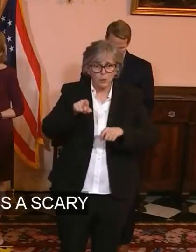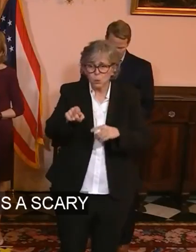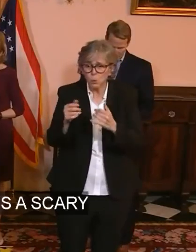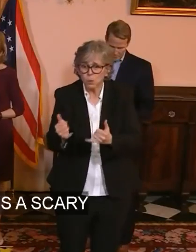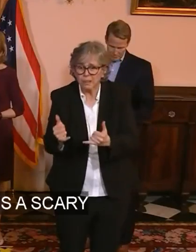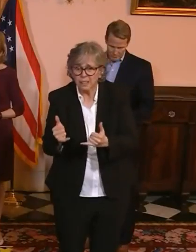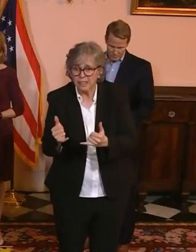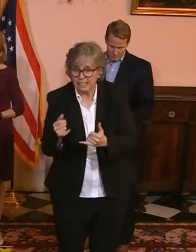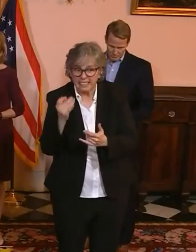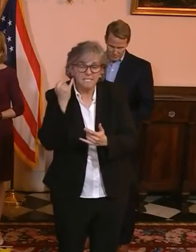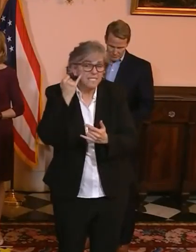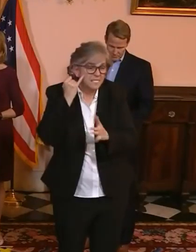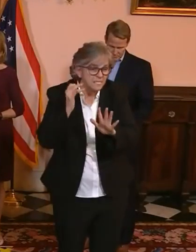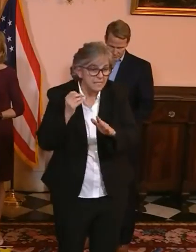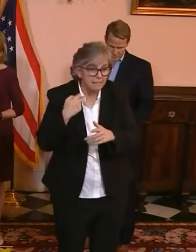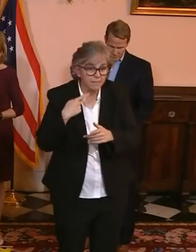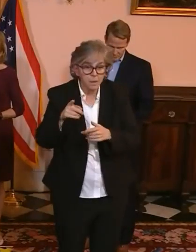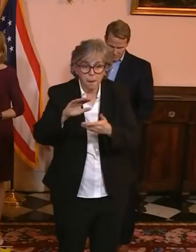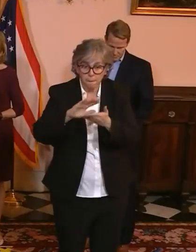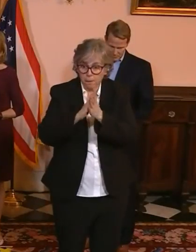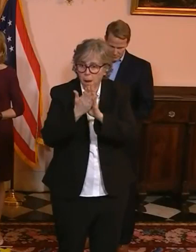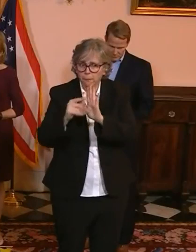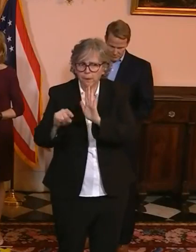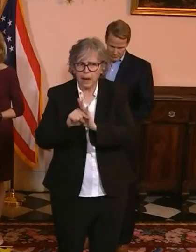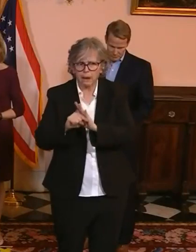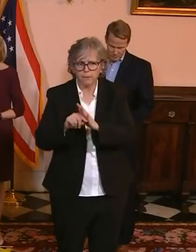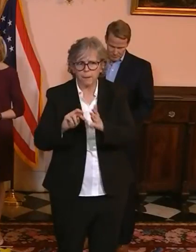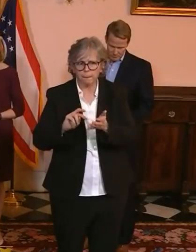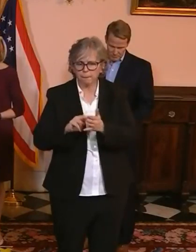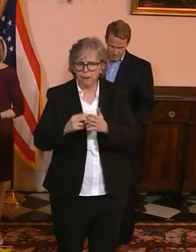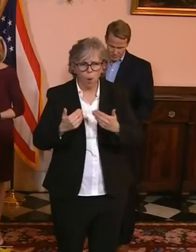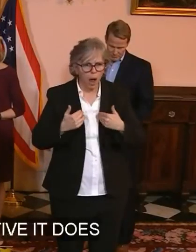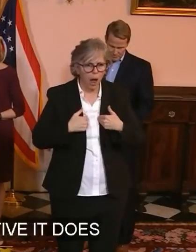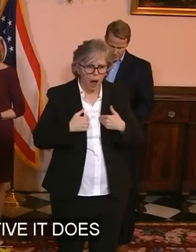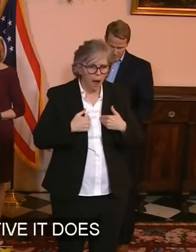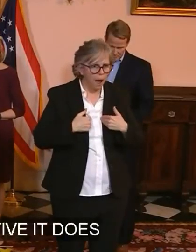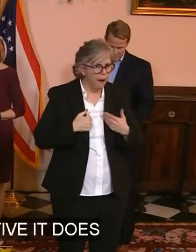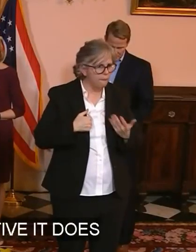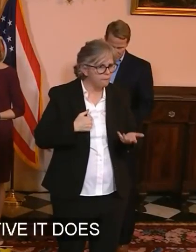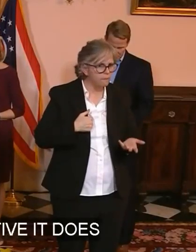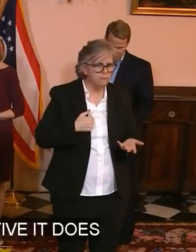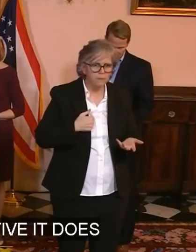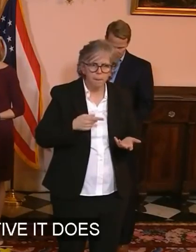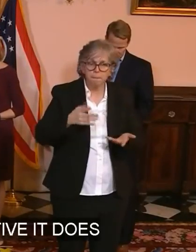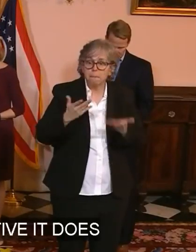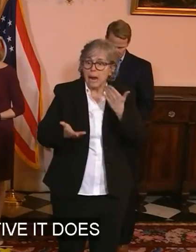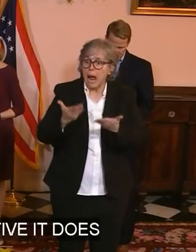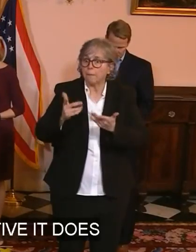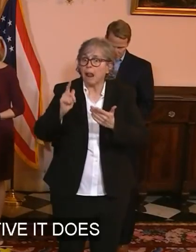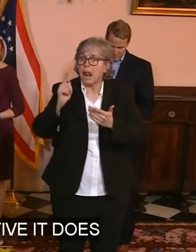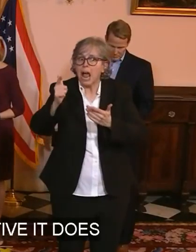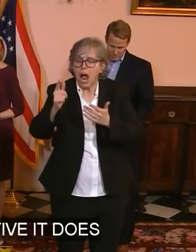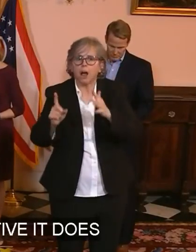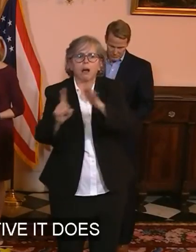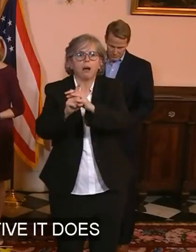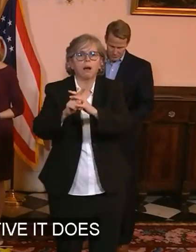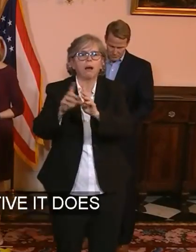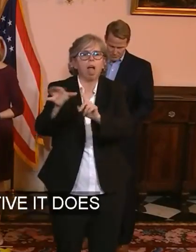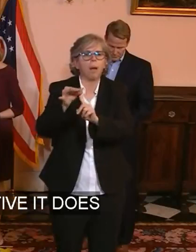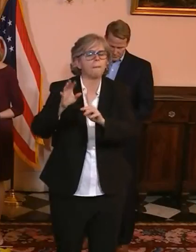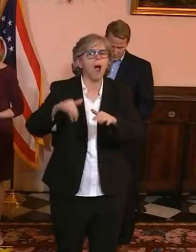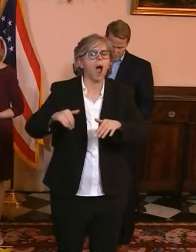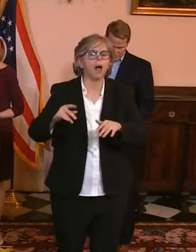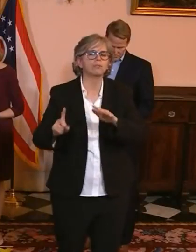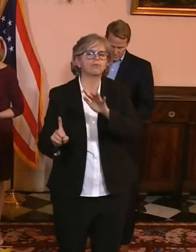does not mean I do not have the disease right now. It might just be too early in the disease process. I don't yet have the viral